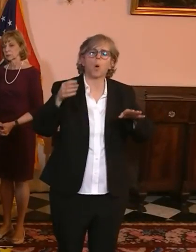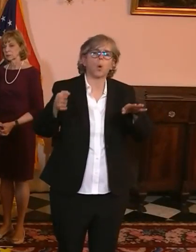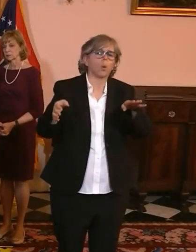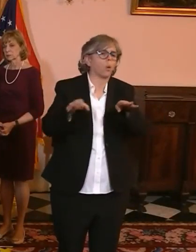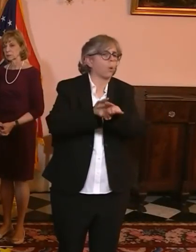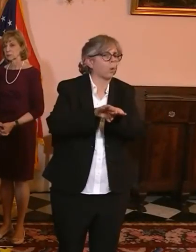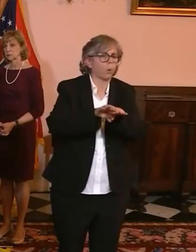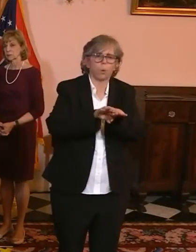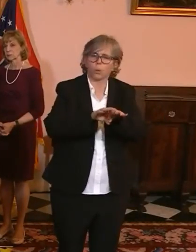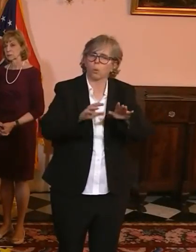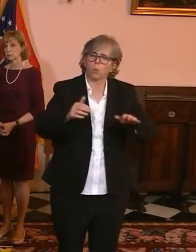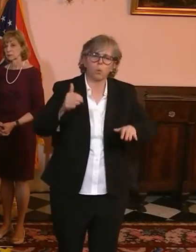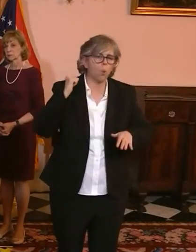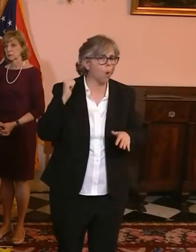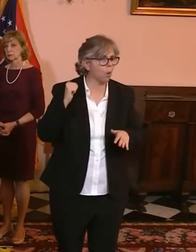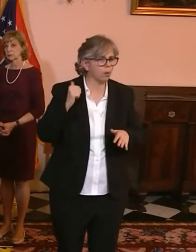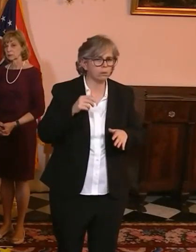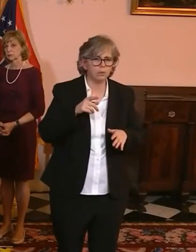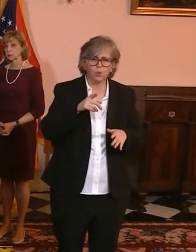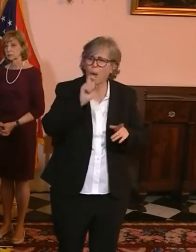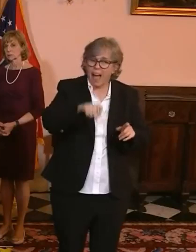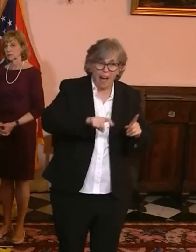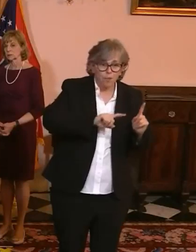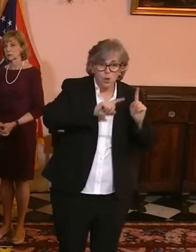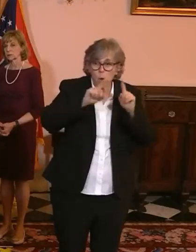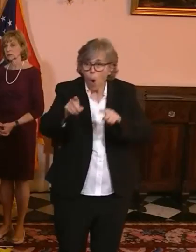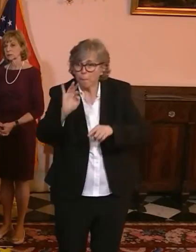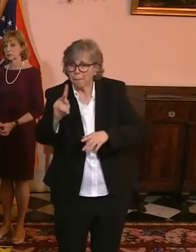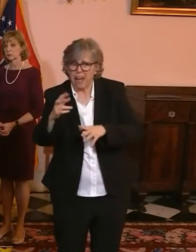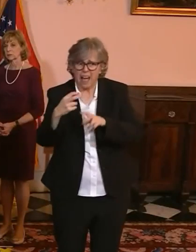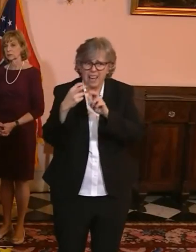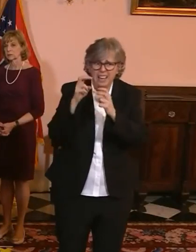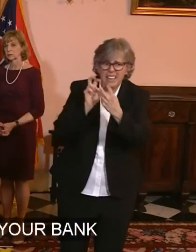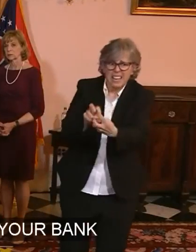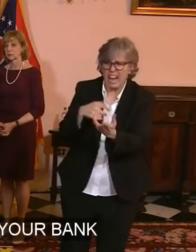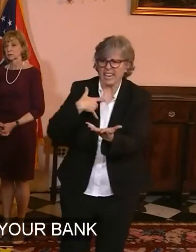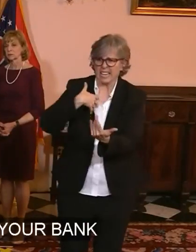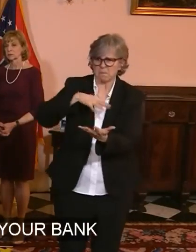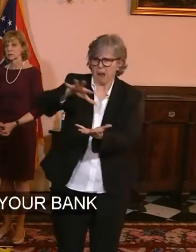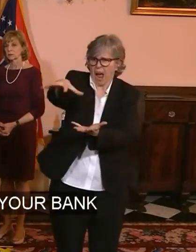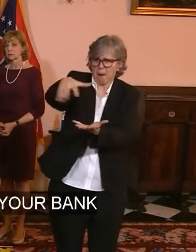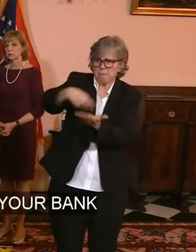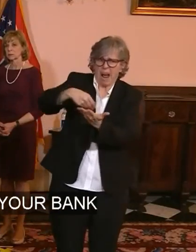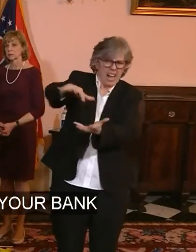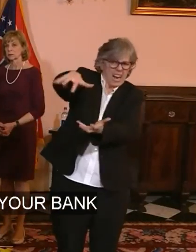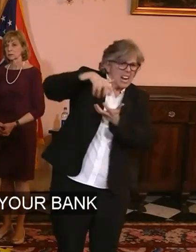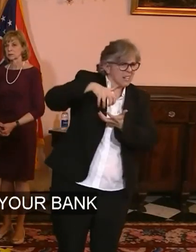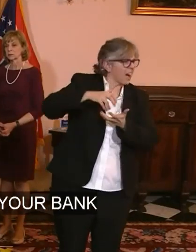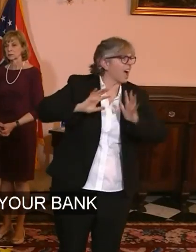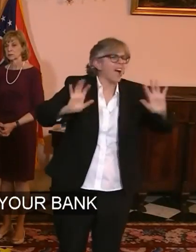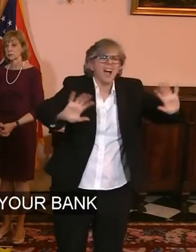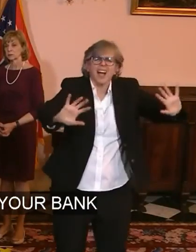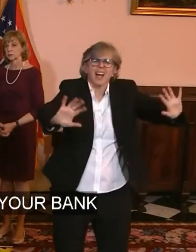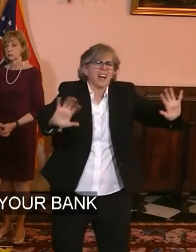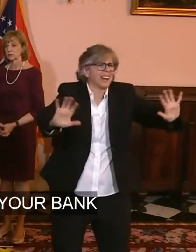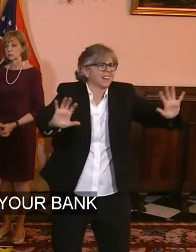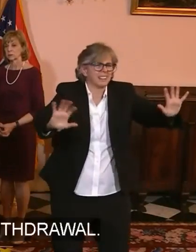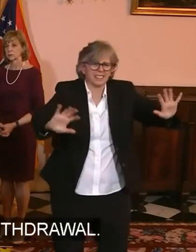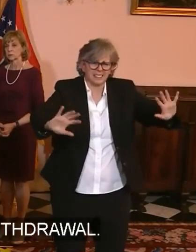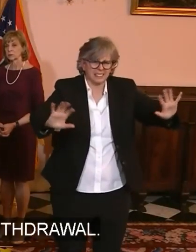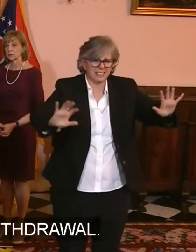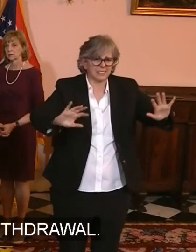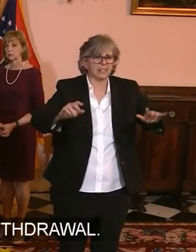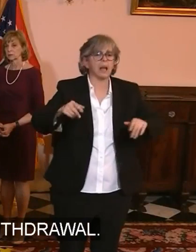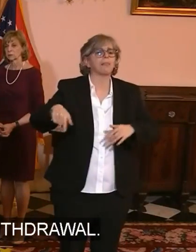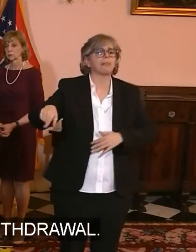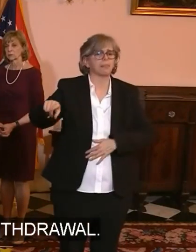or your credit union to make a large cash withdrawal. Either their facilities physically will be open,